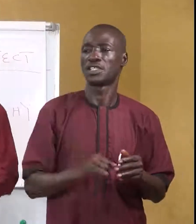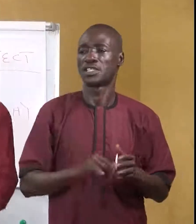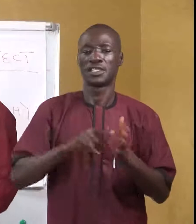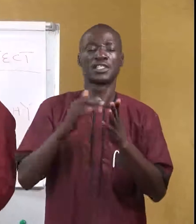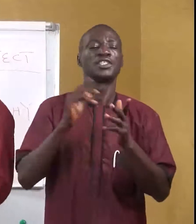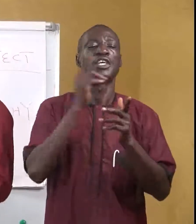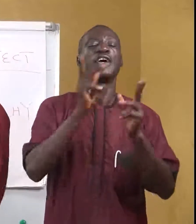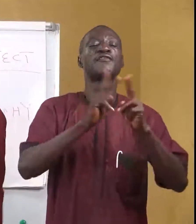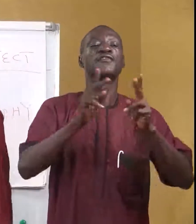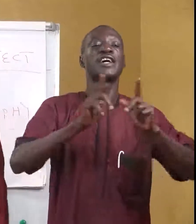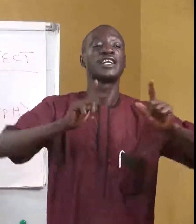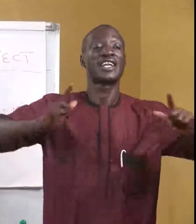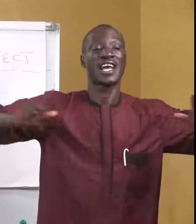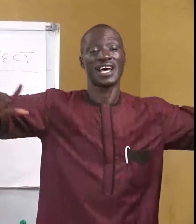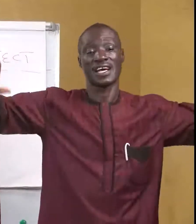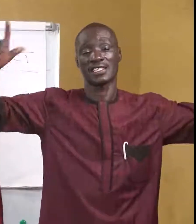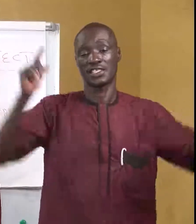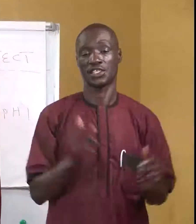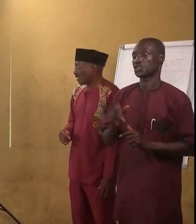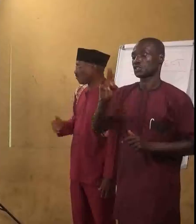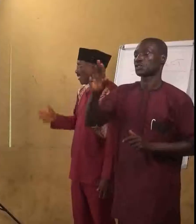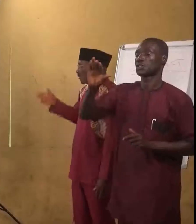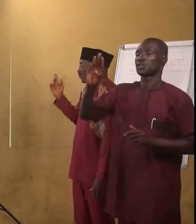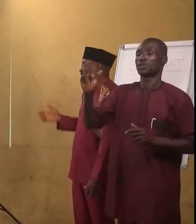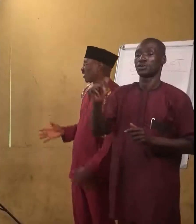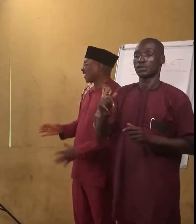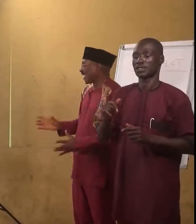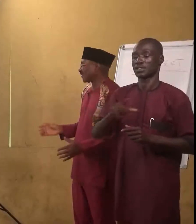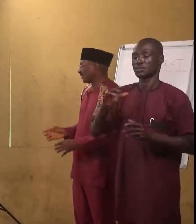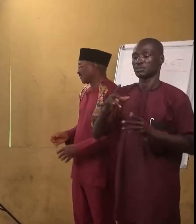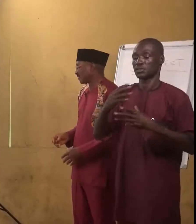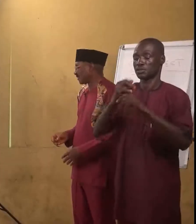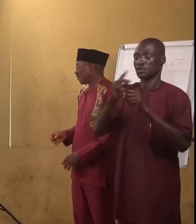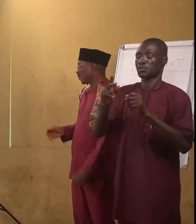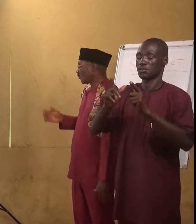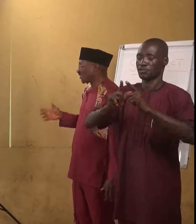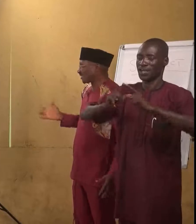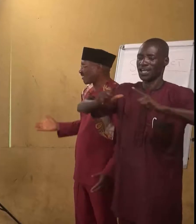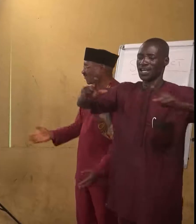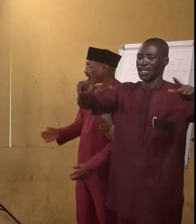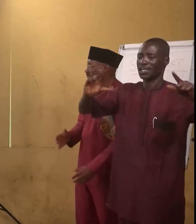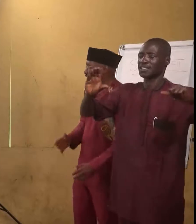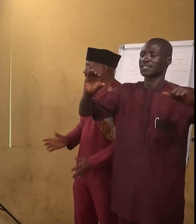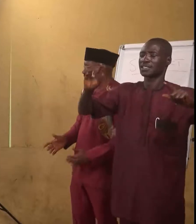the largest type of urban settlement, made up of large cities with several millions of